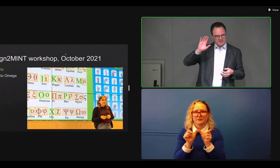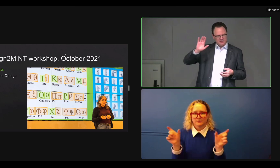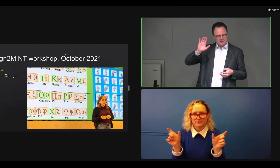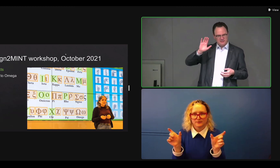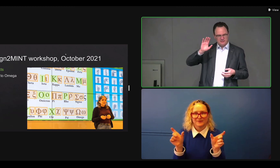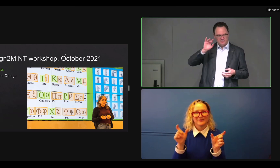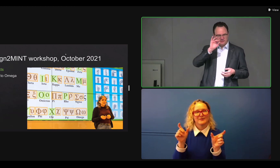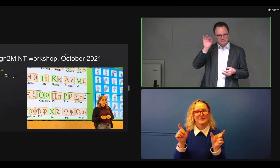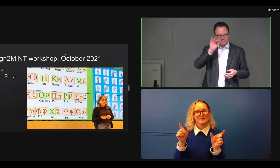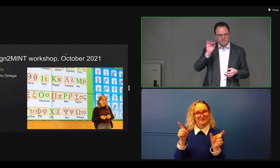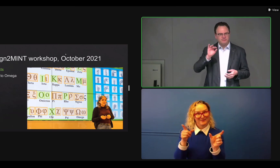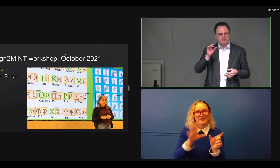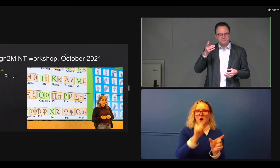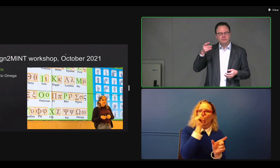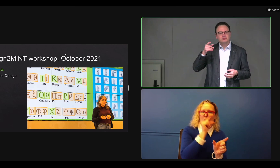did.